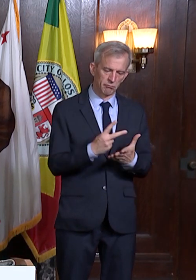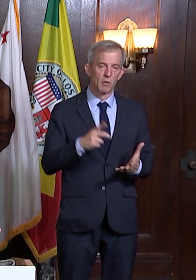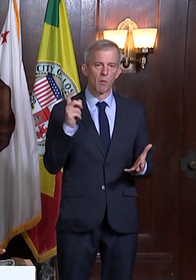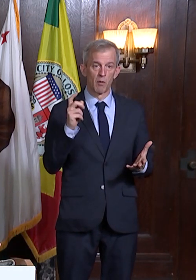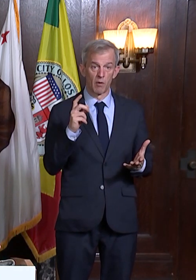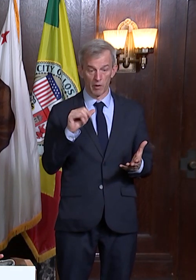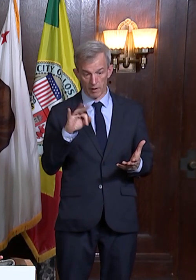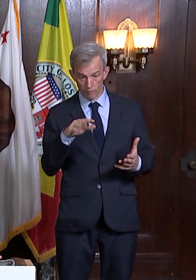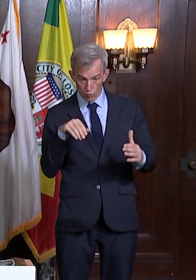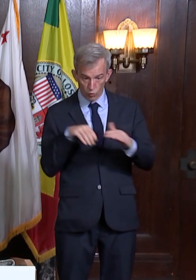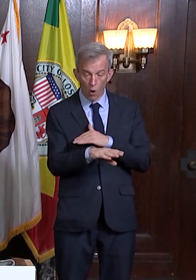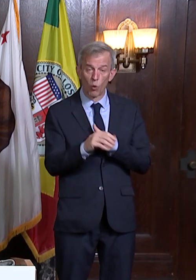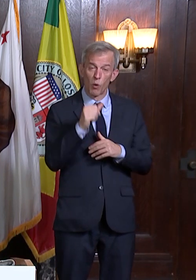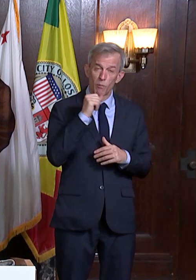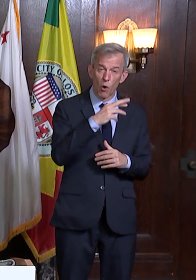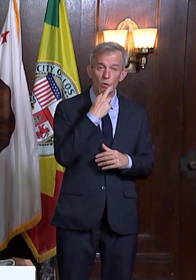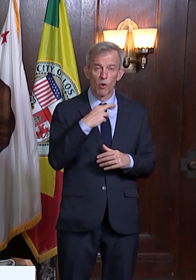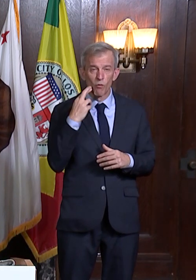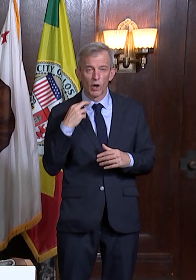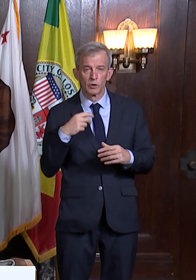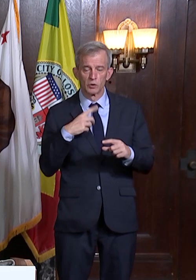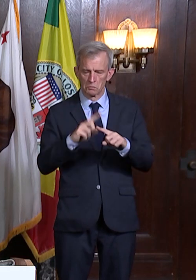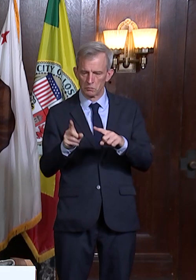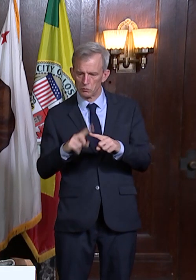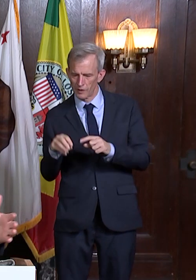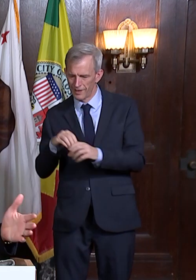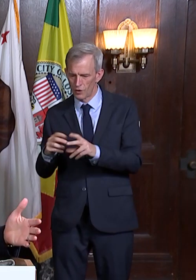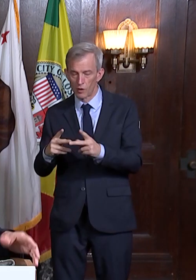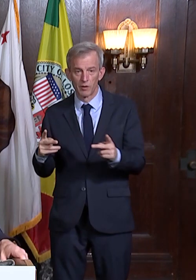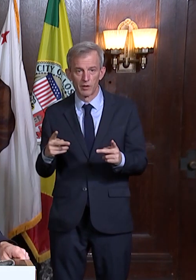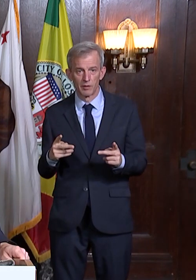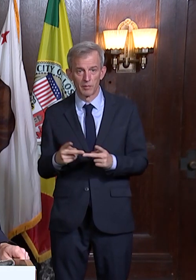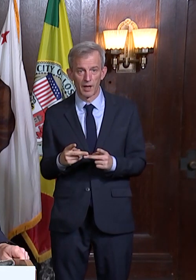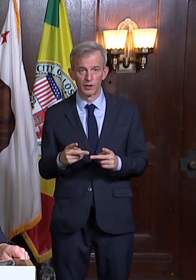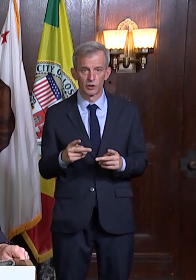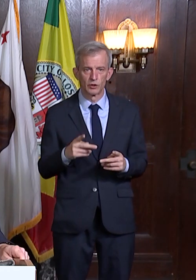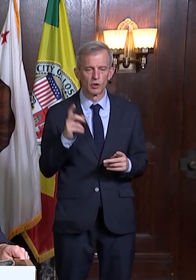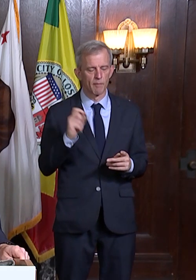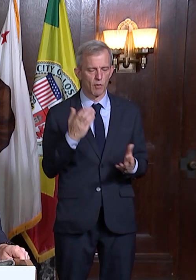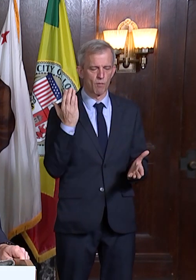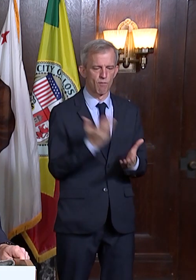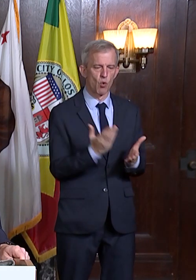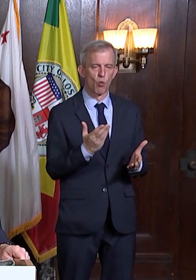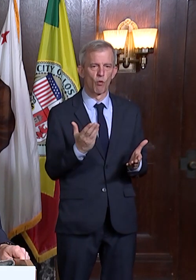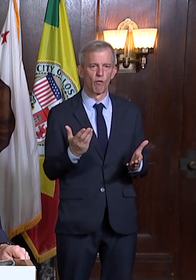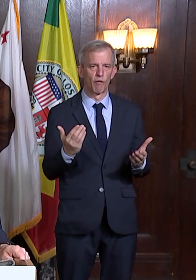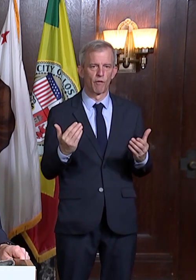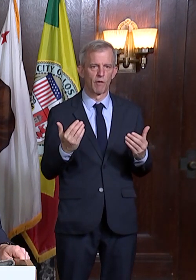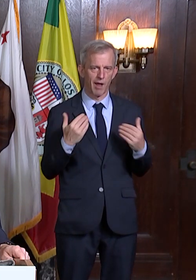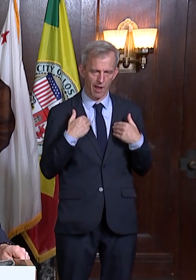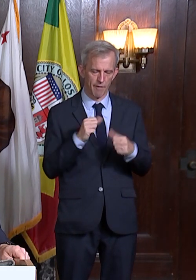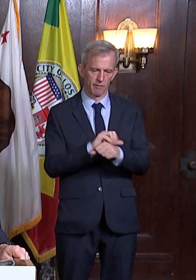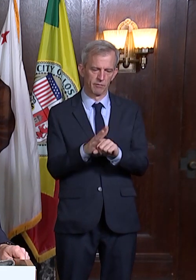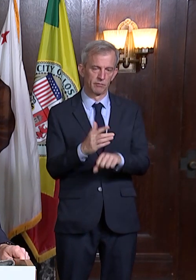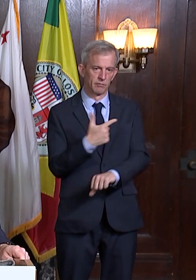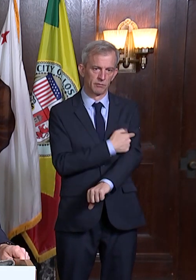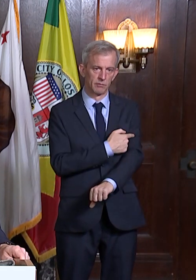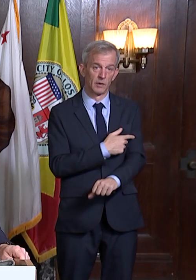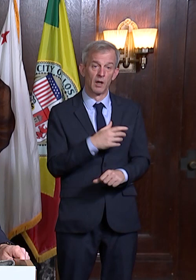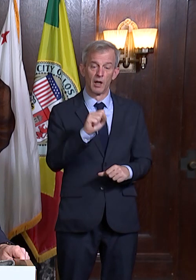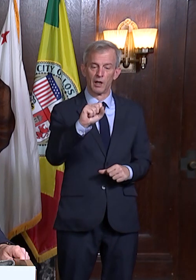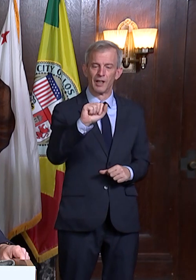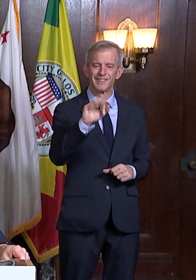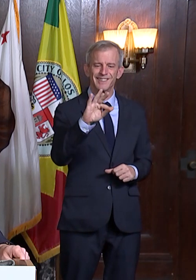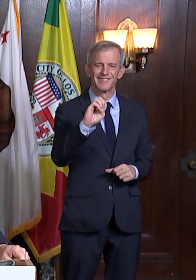certain indoor settings that are most vulnerable to spread. These rules, known as Safe Pass LA, went into effect 1 week ago and cover what the